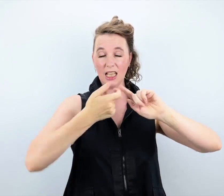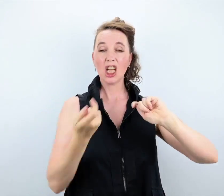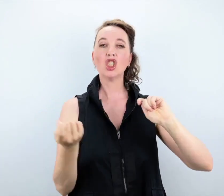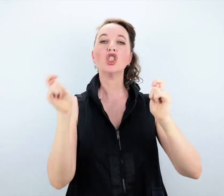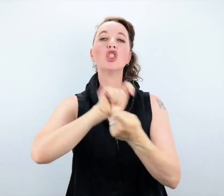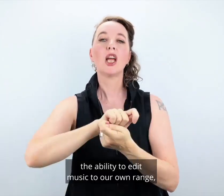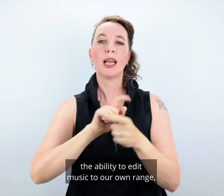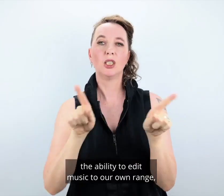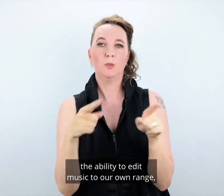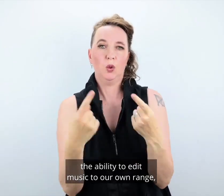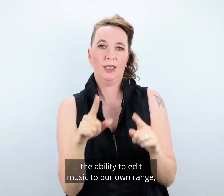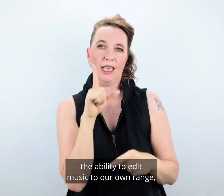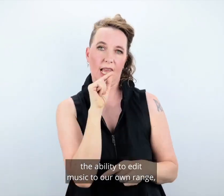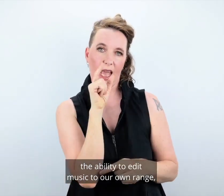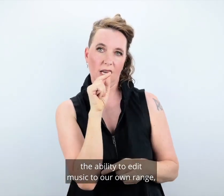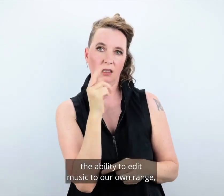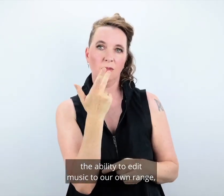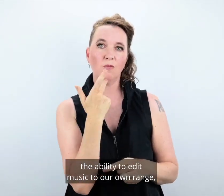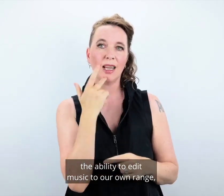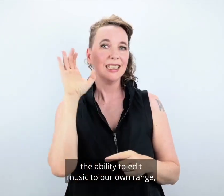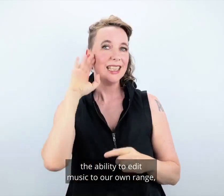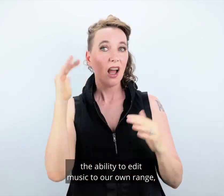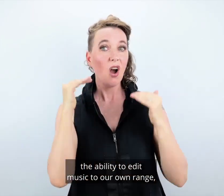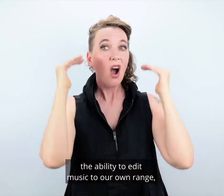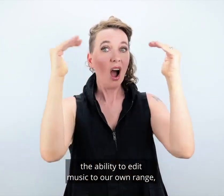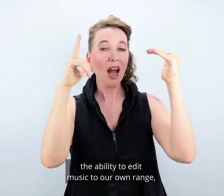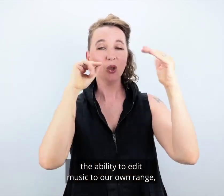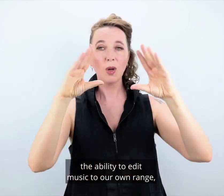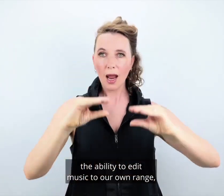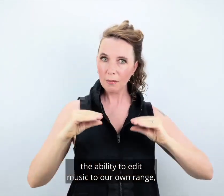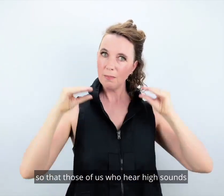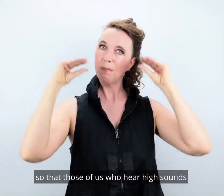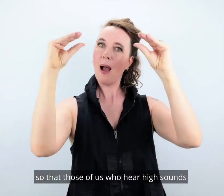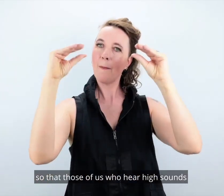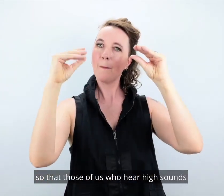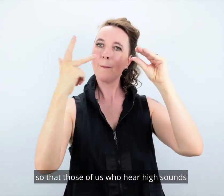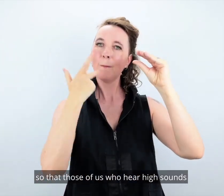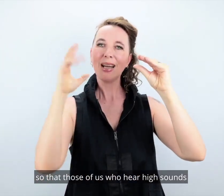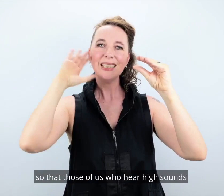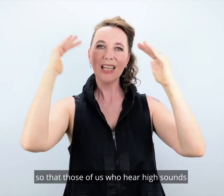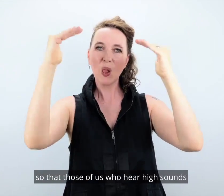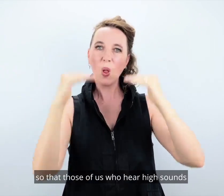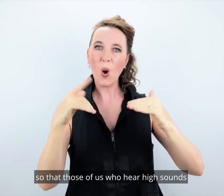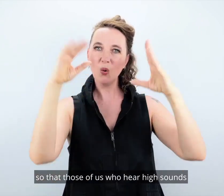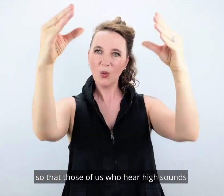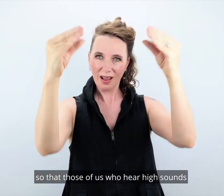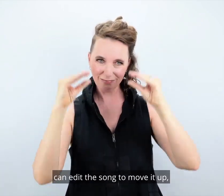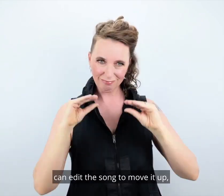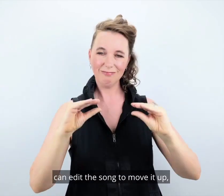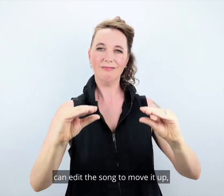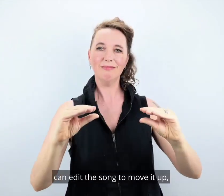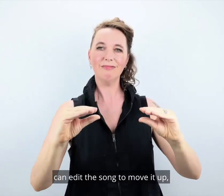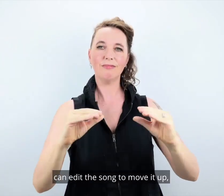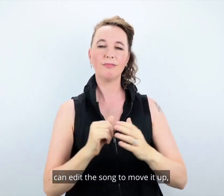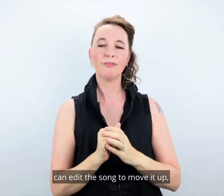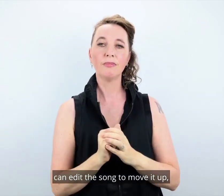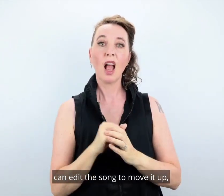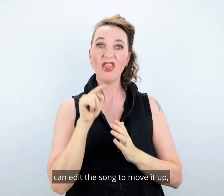The ability to edit music to our own range so that those of us who hear high sounds can edit the song to move it up